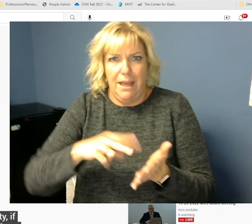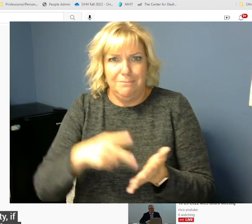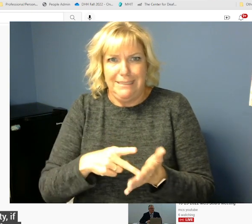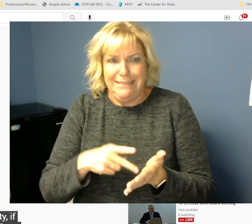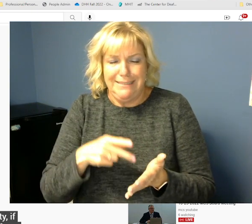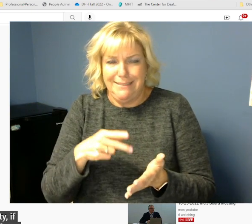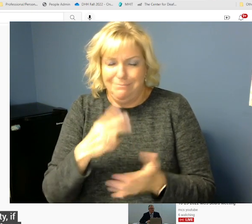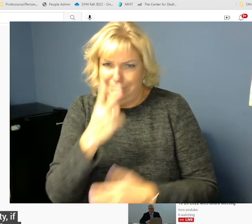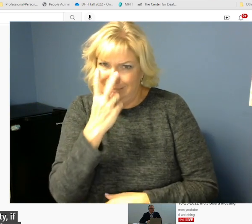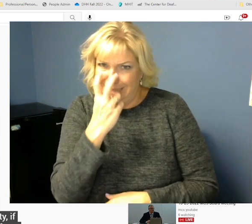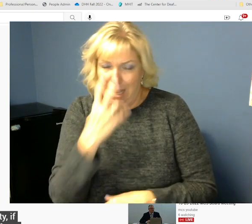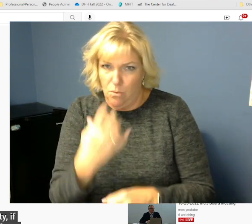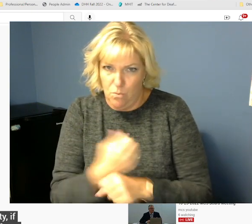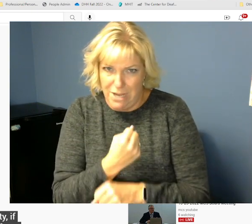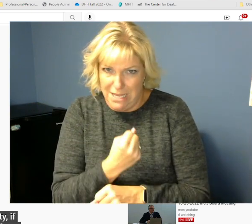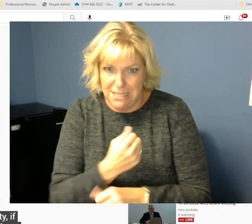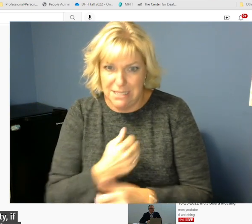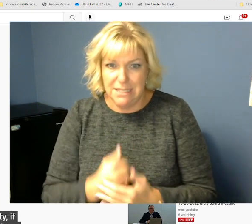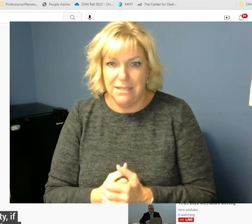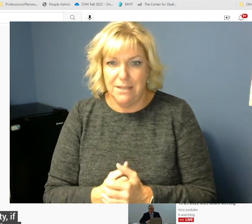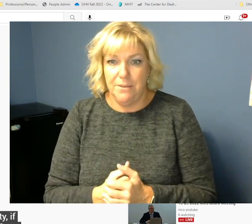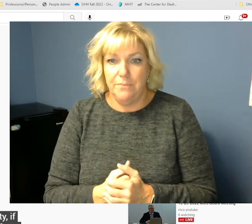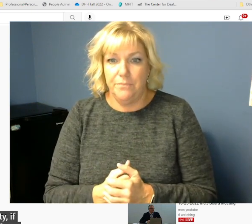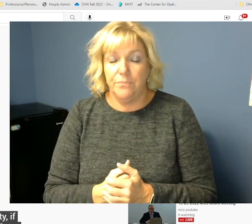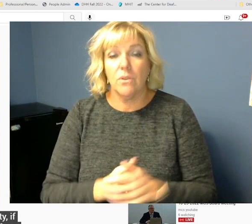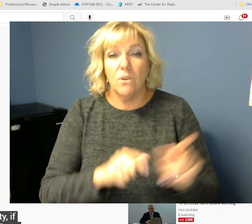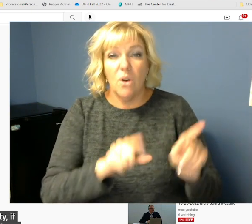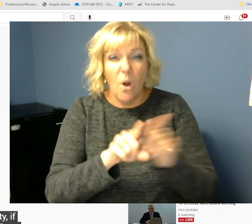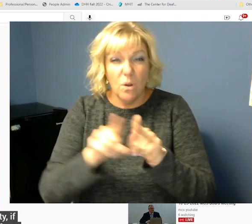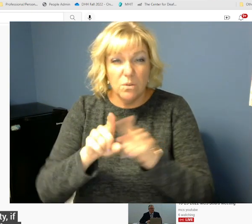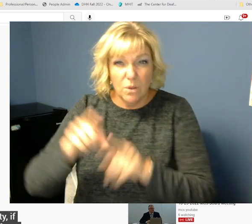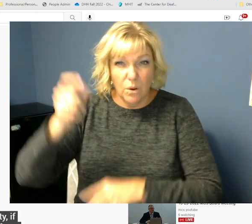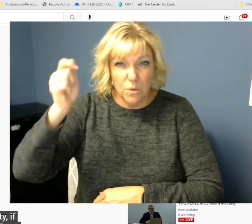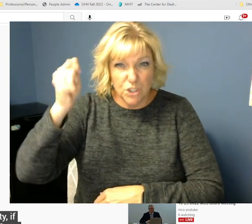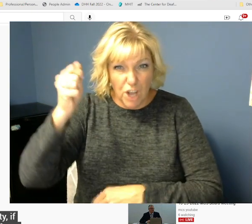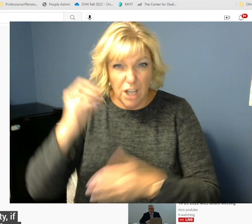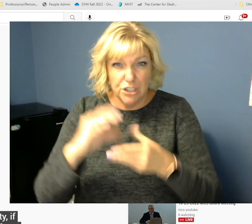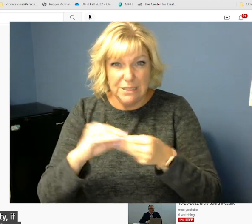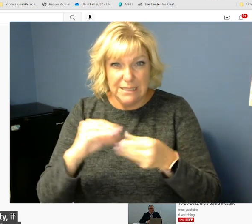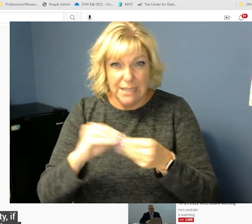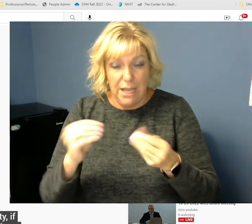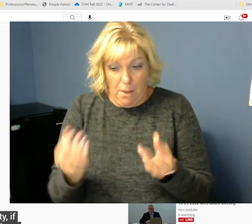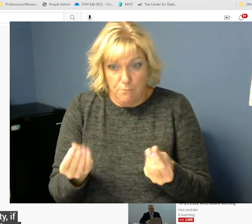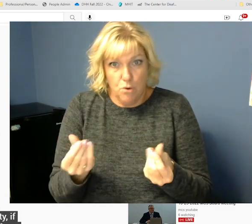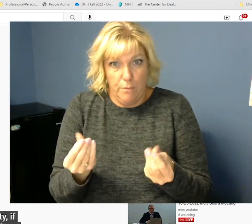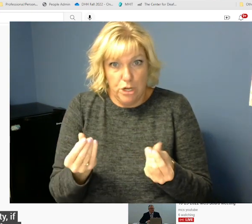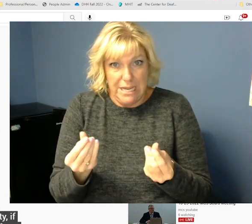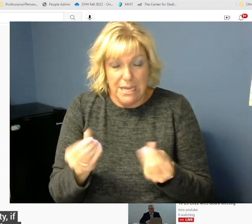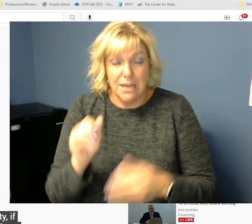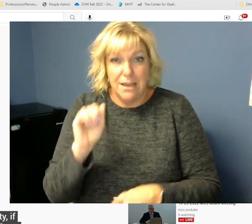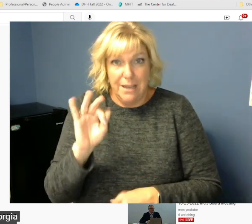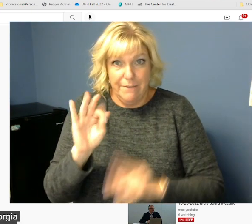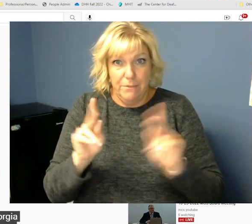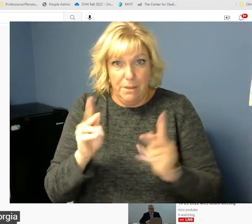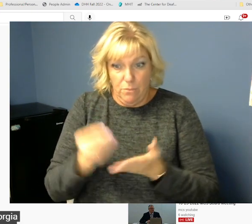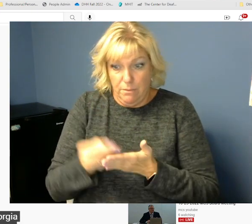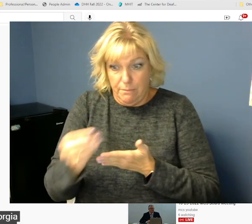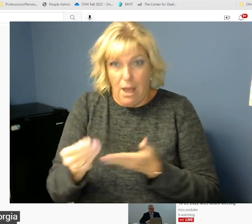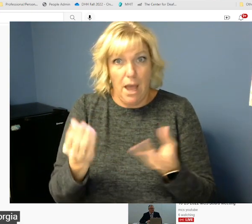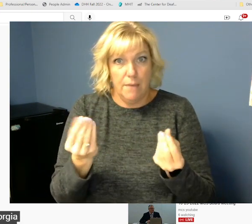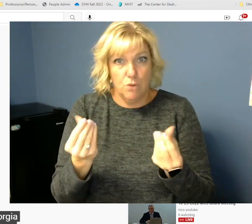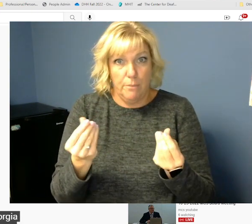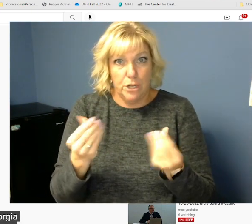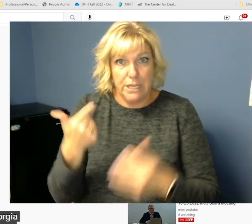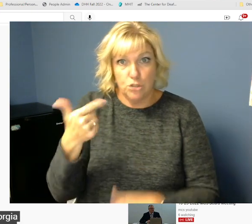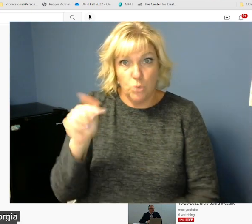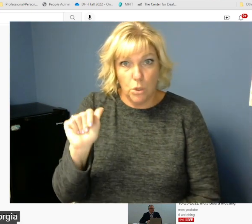good. And then he said that property, if you purchase property in Georgia, if you purchase a horse and buggy